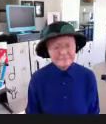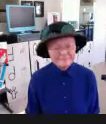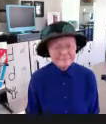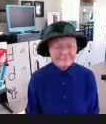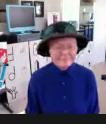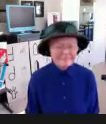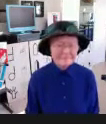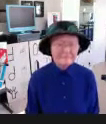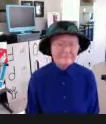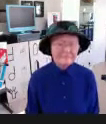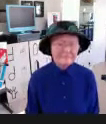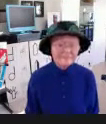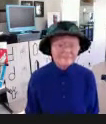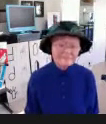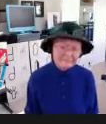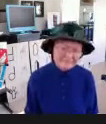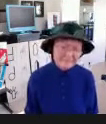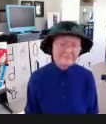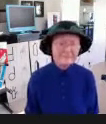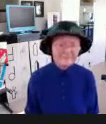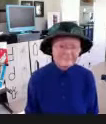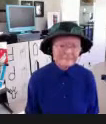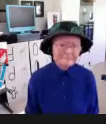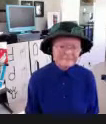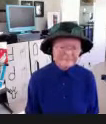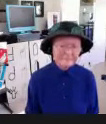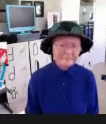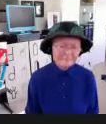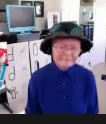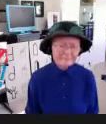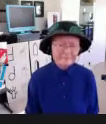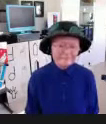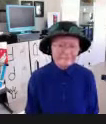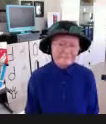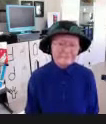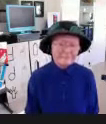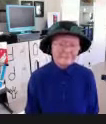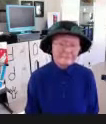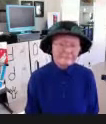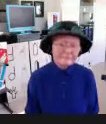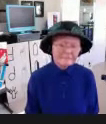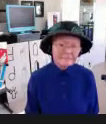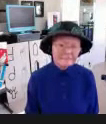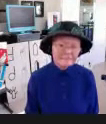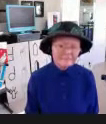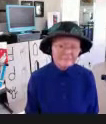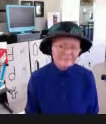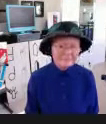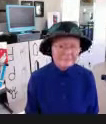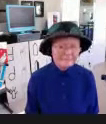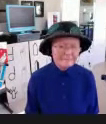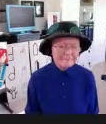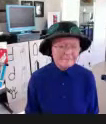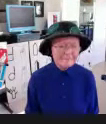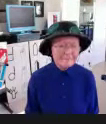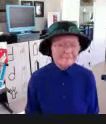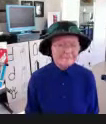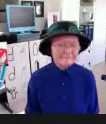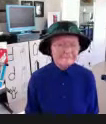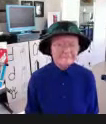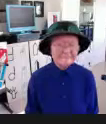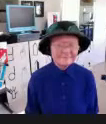100, plus 0, and 1,000. These number prompts are a little different. Most of the prompts have 4 or